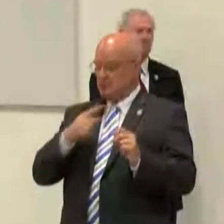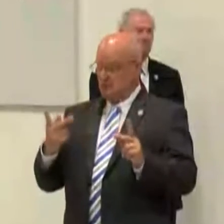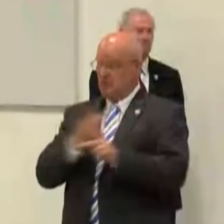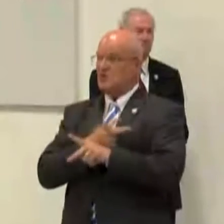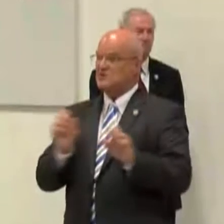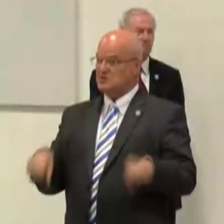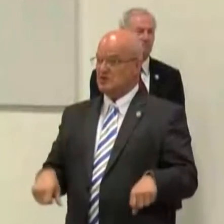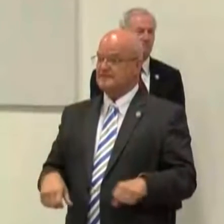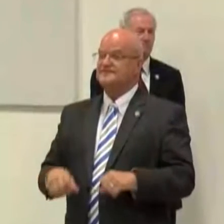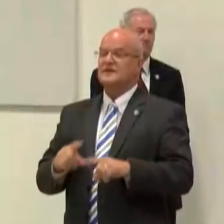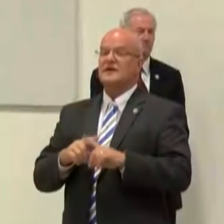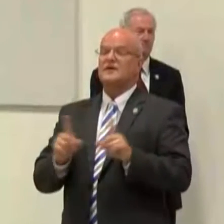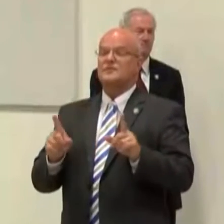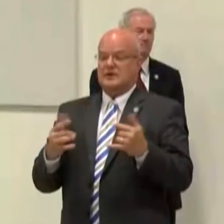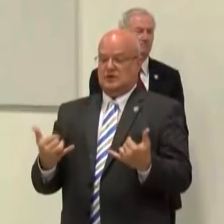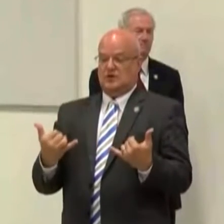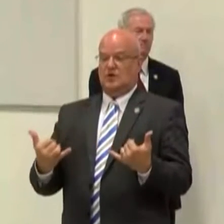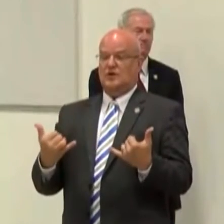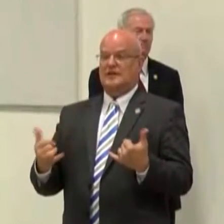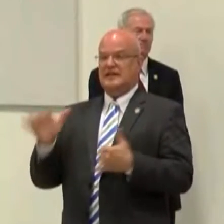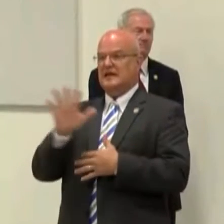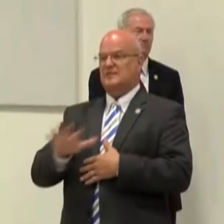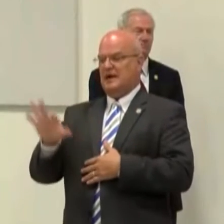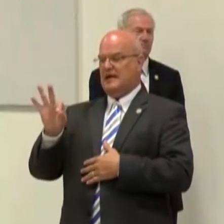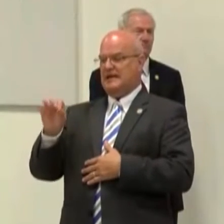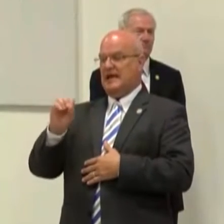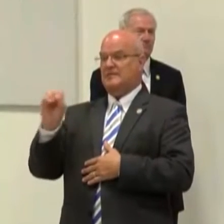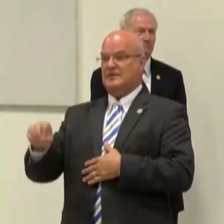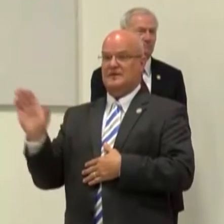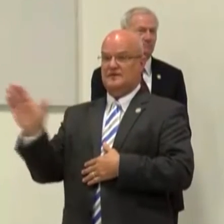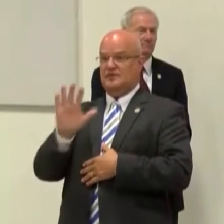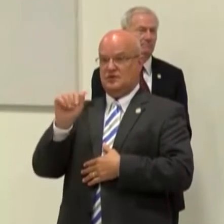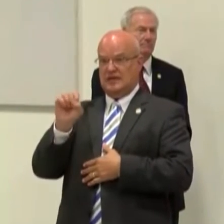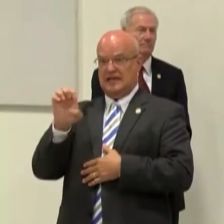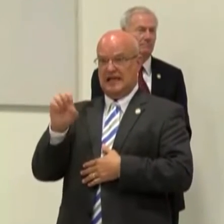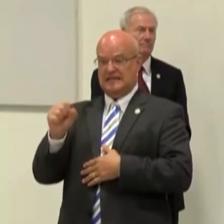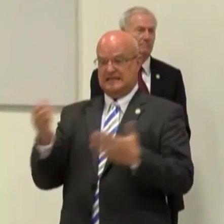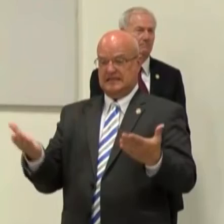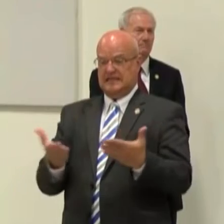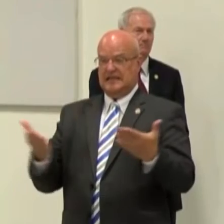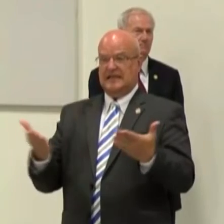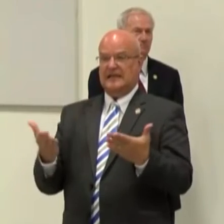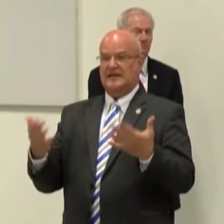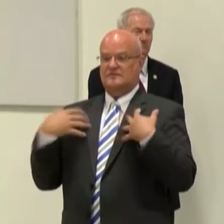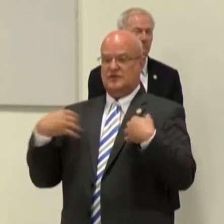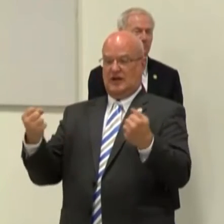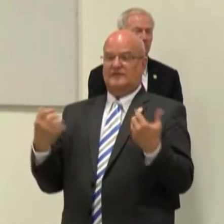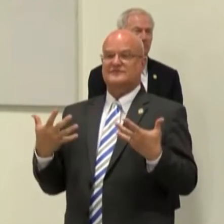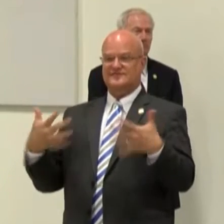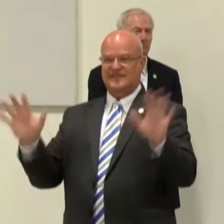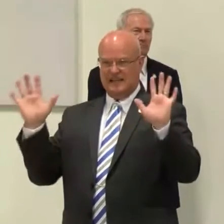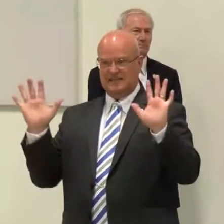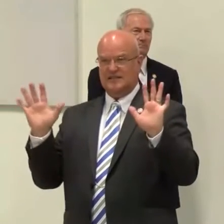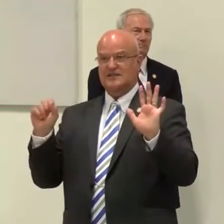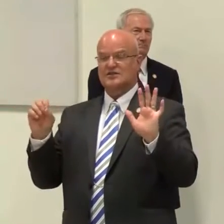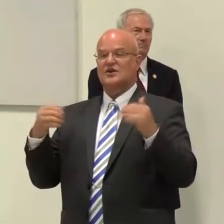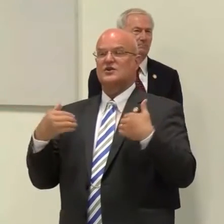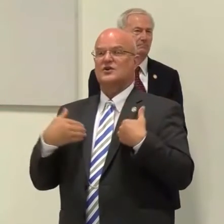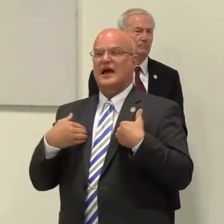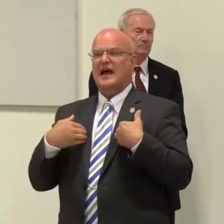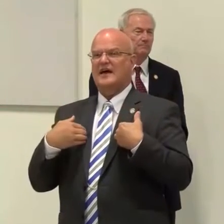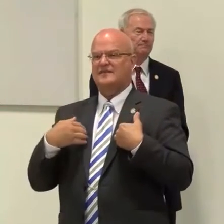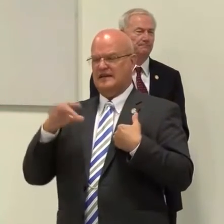much worse. And currently, about 90% of your cases here in Sevier County have recovered, so you